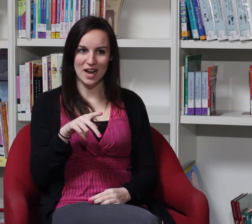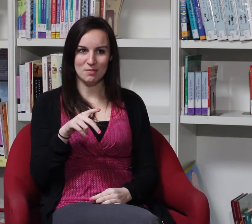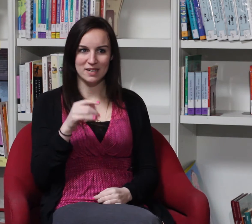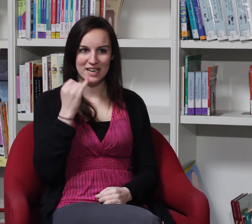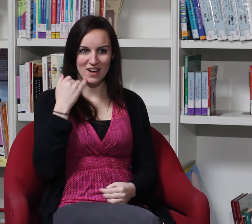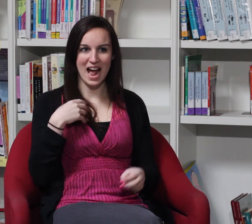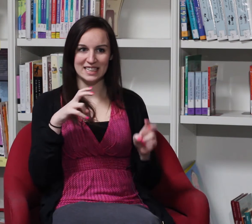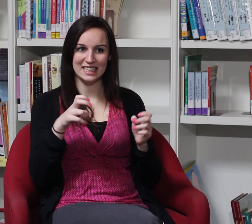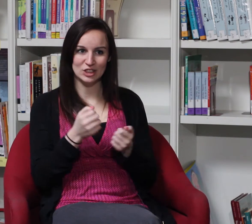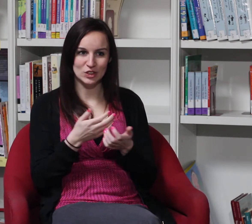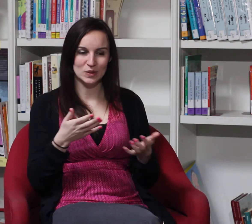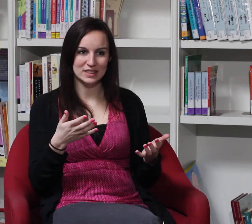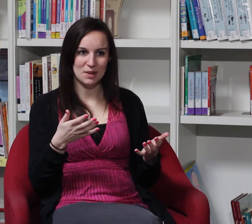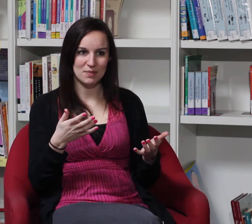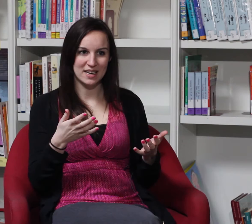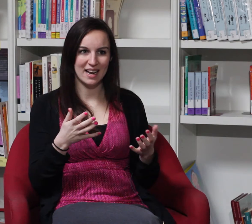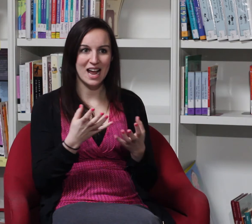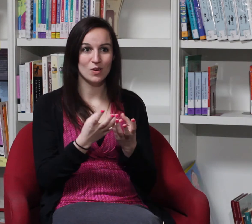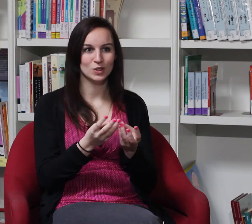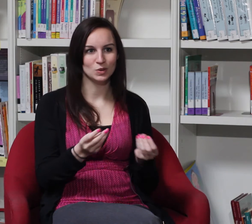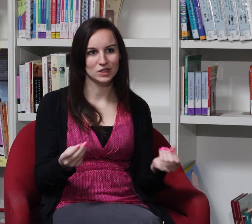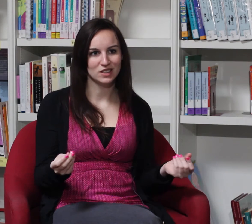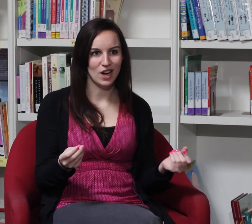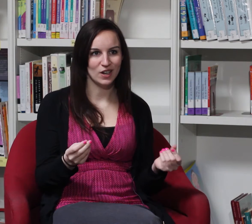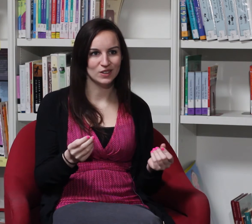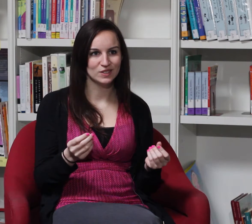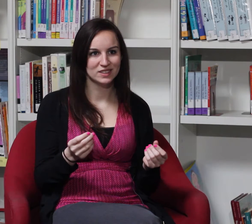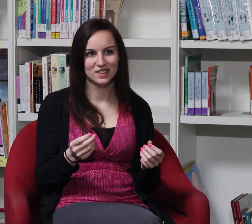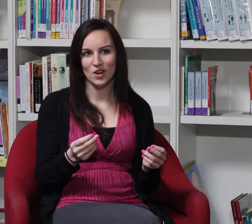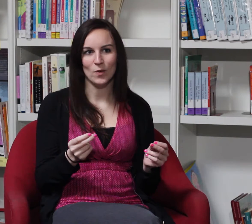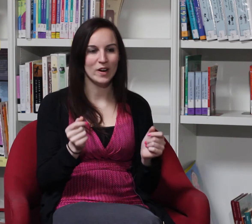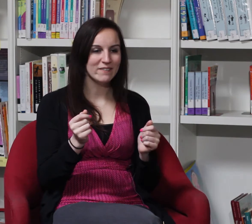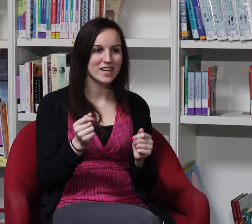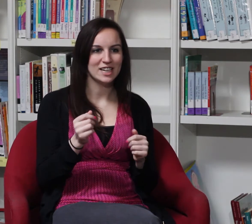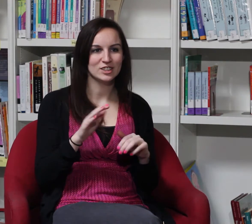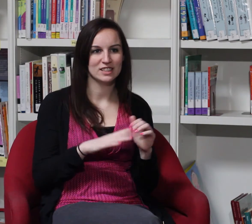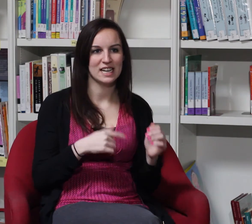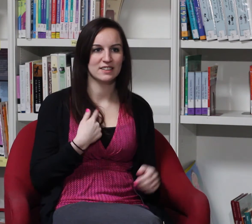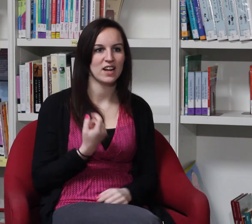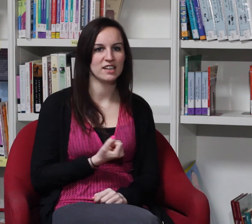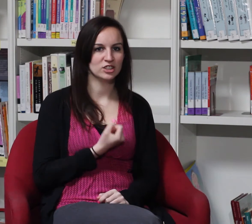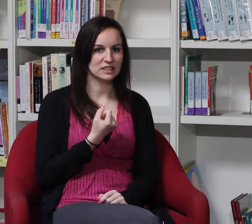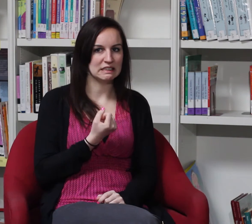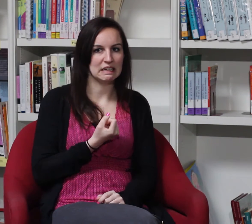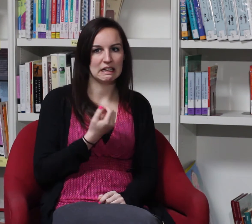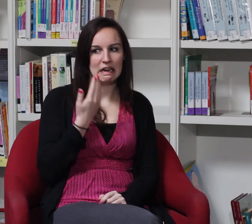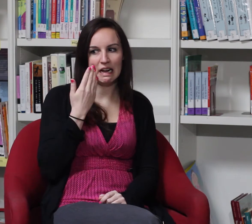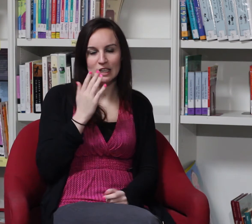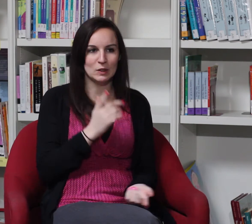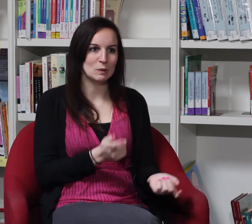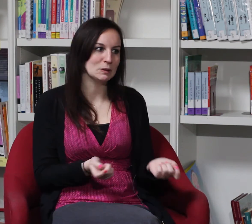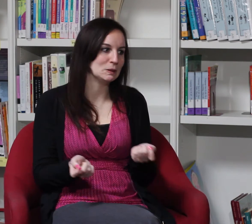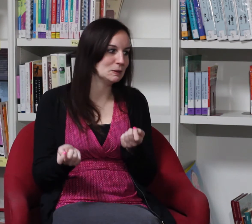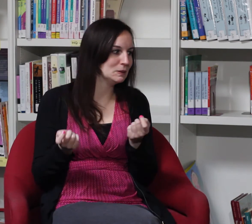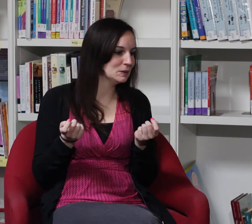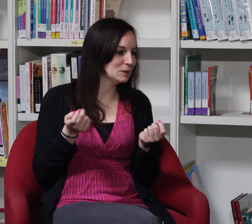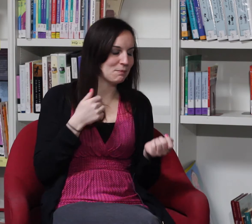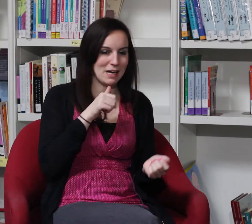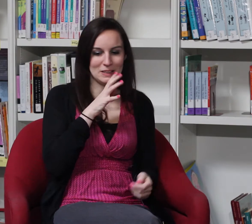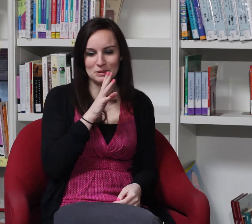up, if I had an issue with something, it would resolve way faster than if I just like, I don't know what to do, I'm not gonna